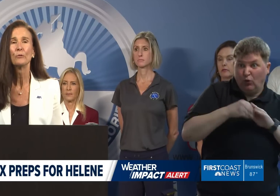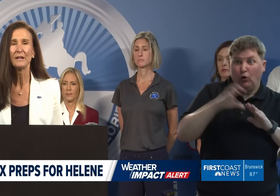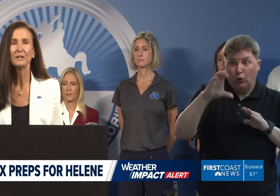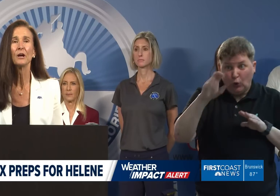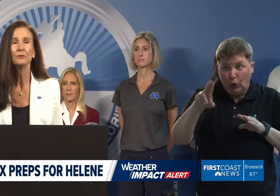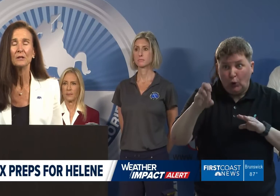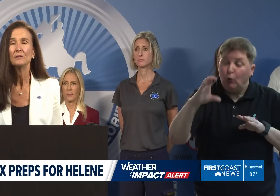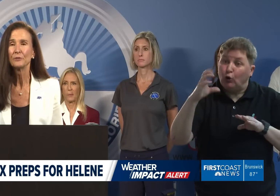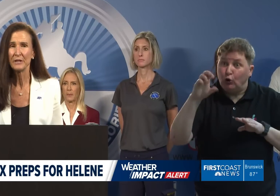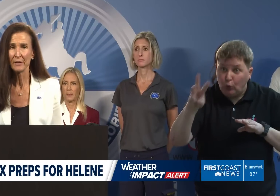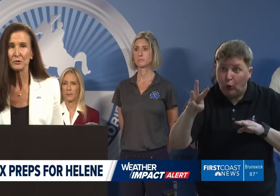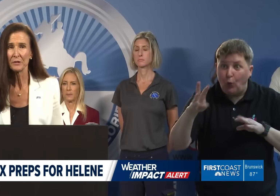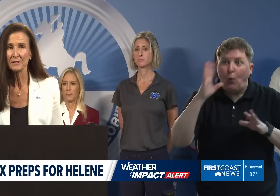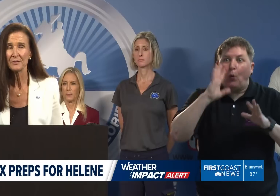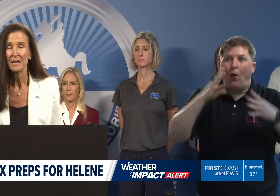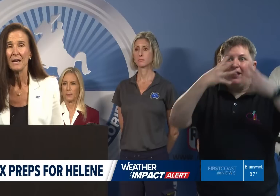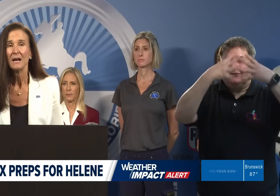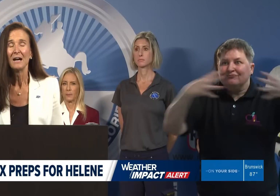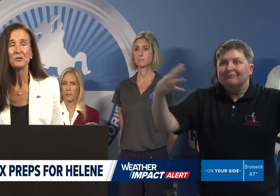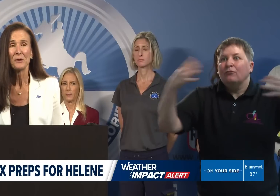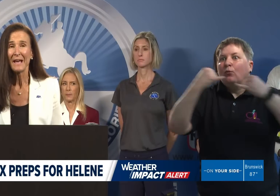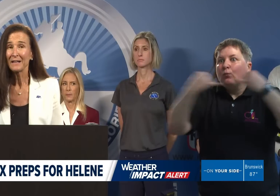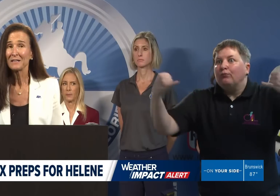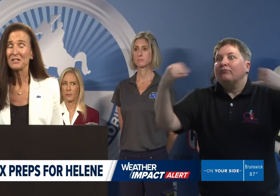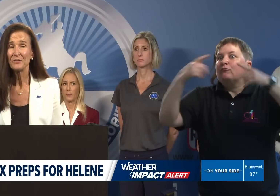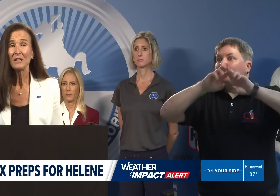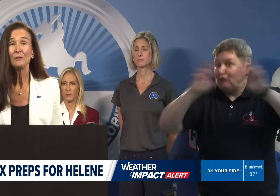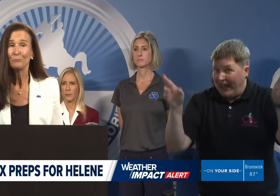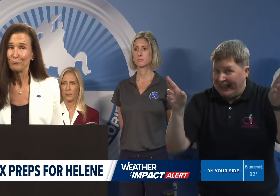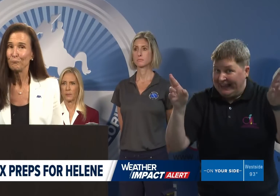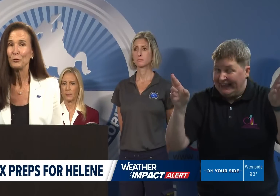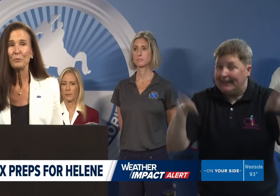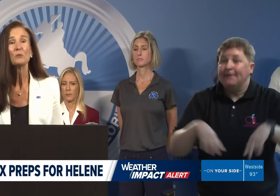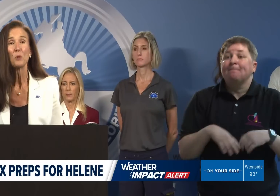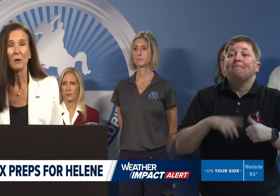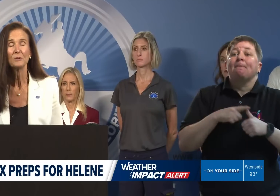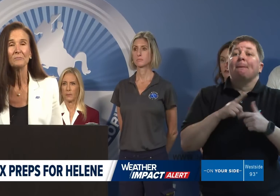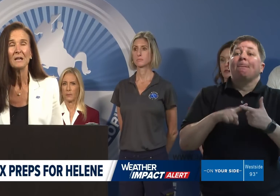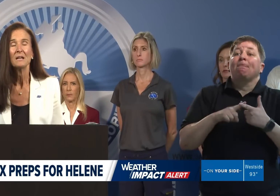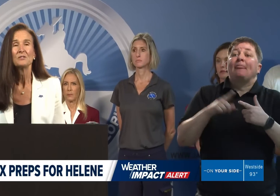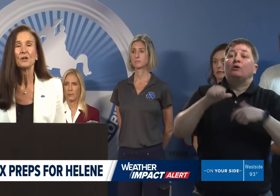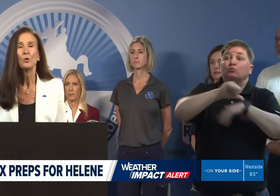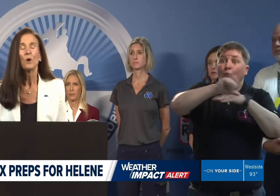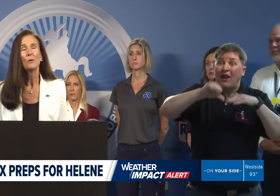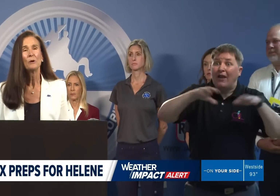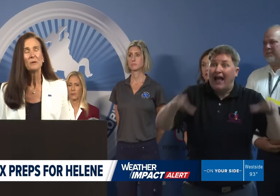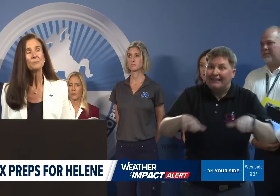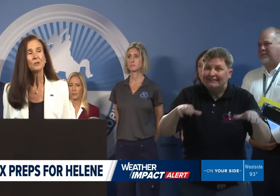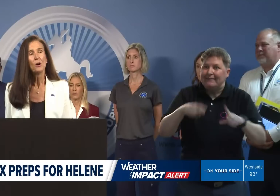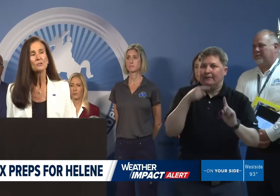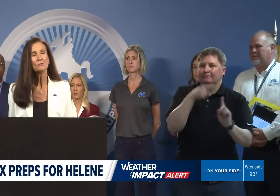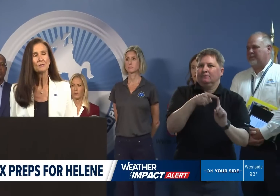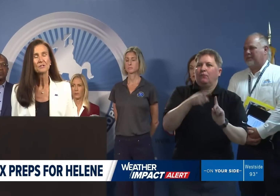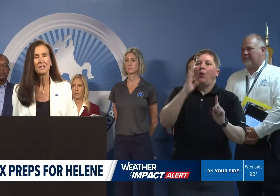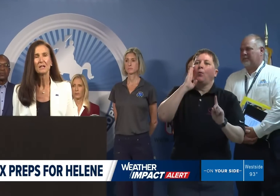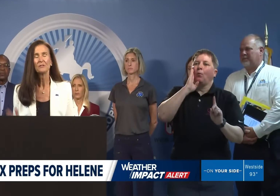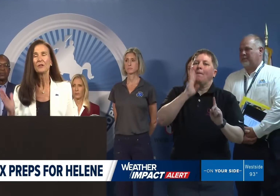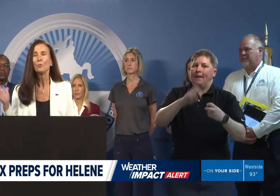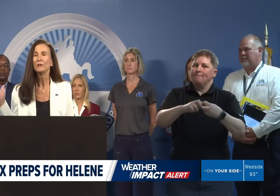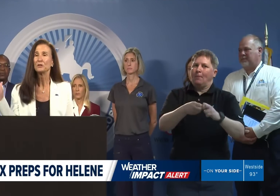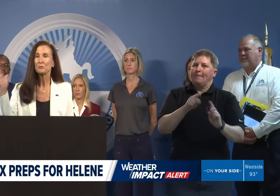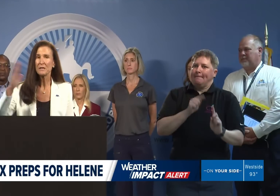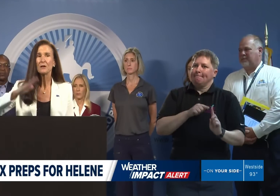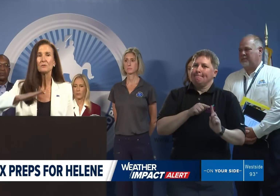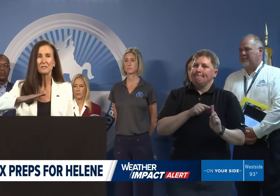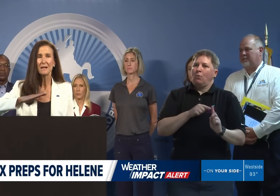workers ready to go for downed trees. Tornadic activity would be a problem. So I want people to also understand